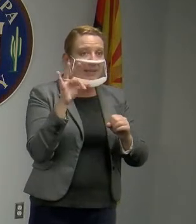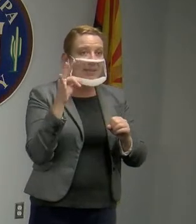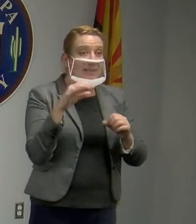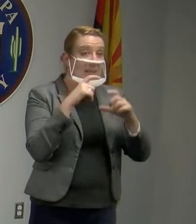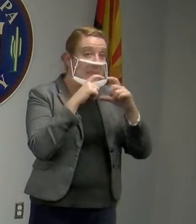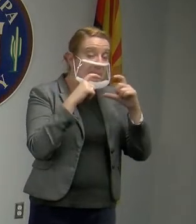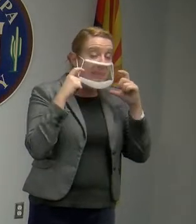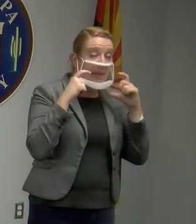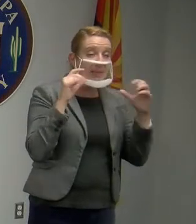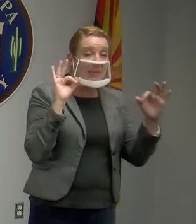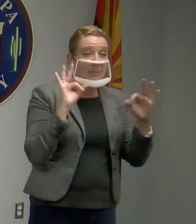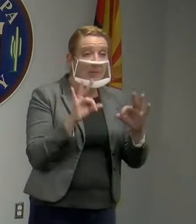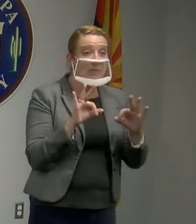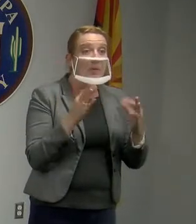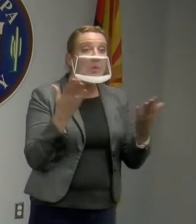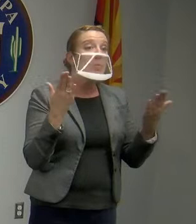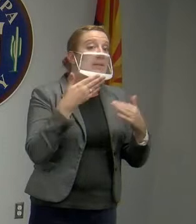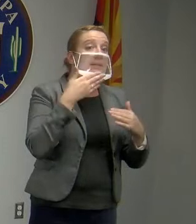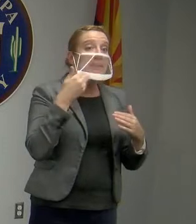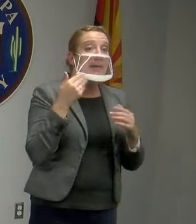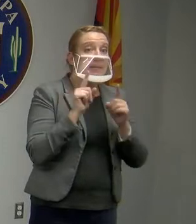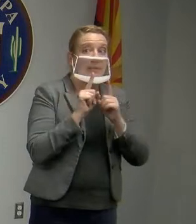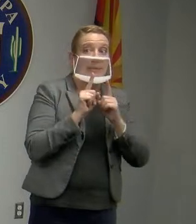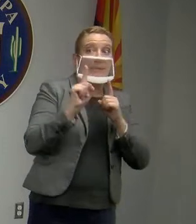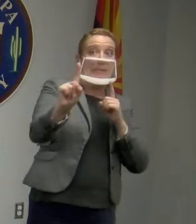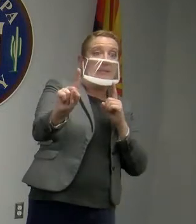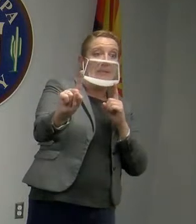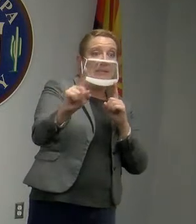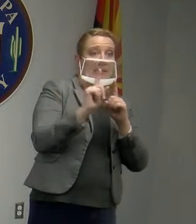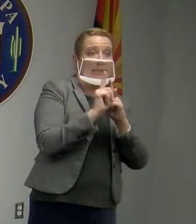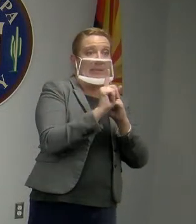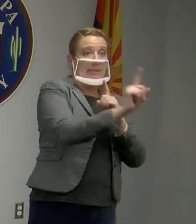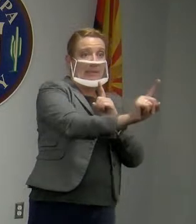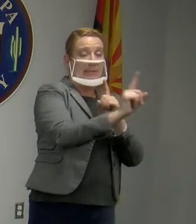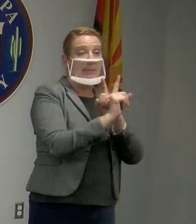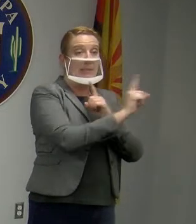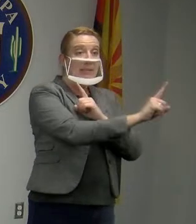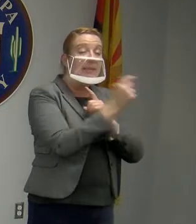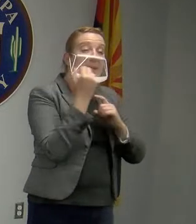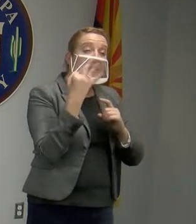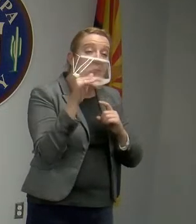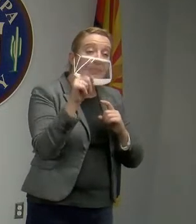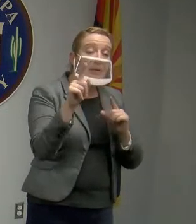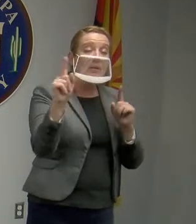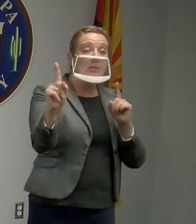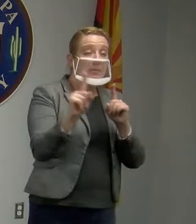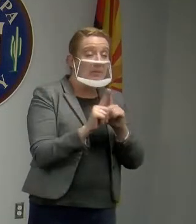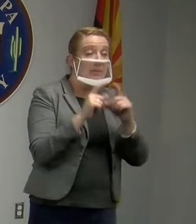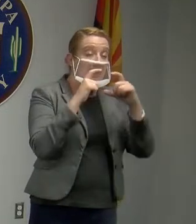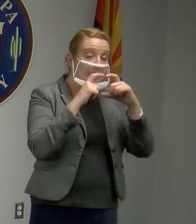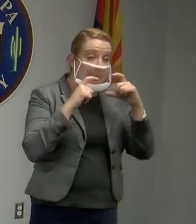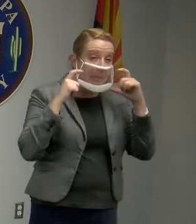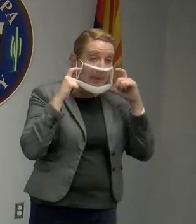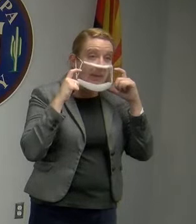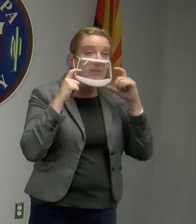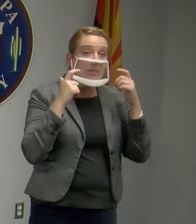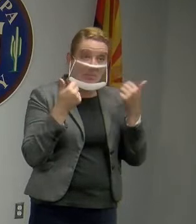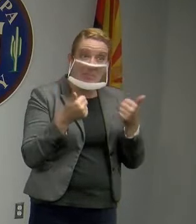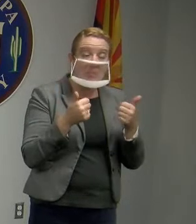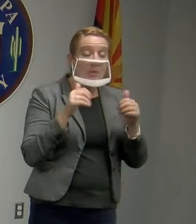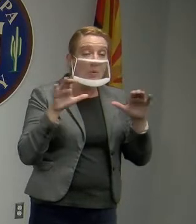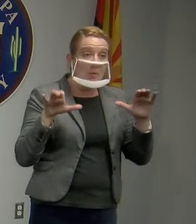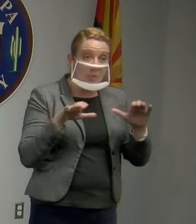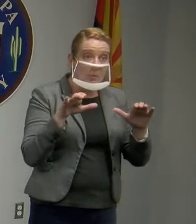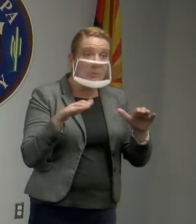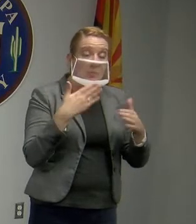perfect. Distance is always going to be better, but masks work very, very well, and we've got good data to show that wearing a cloth face covering